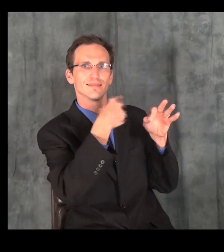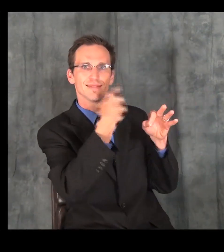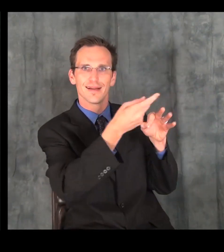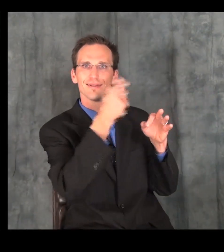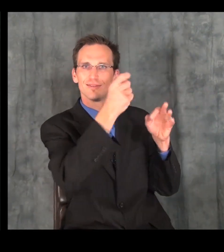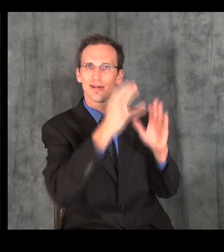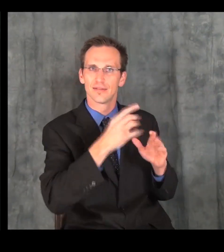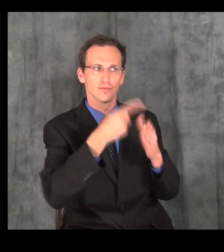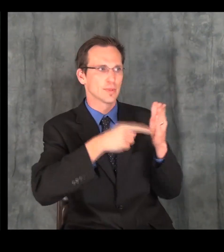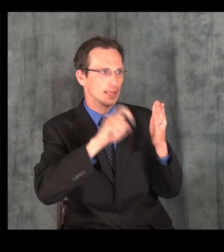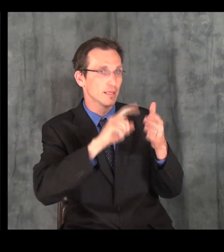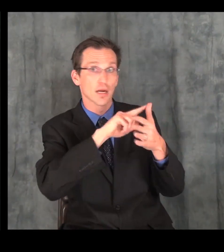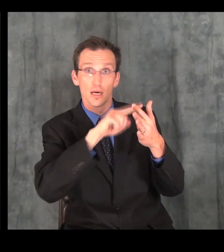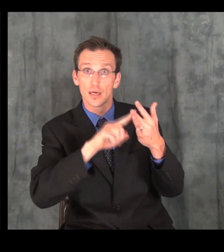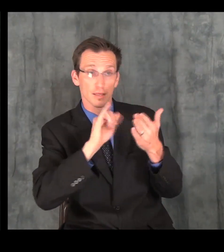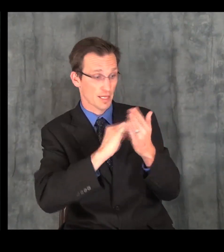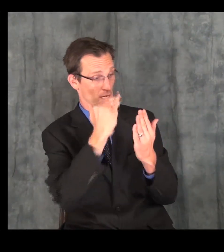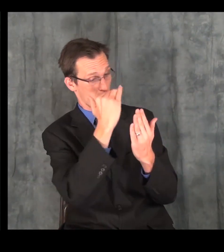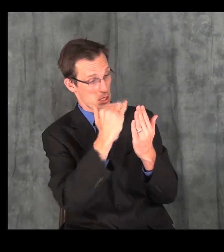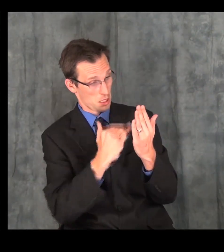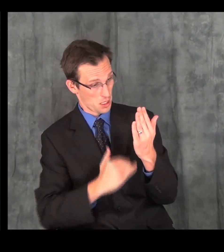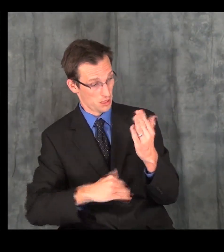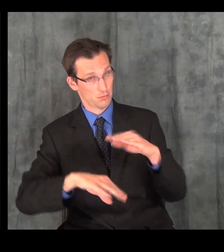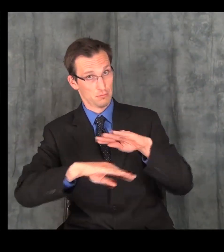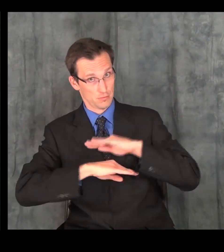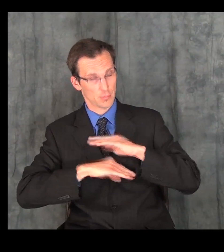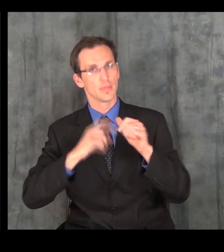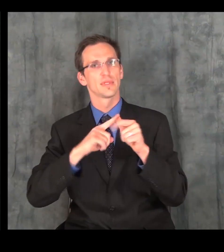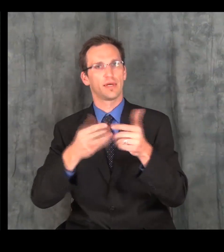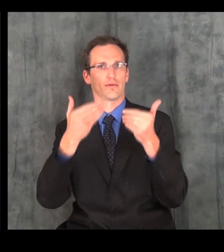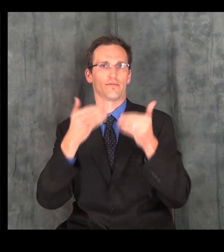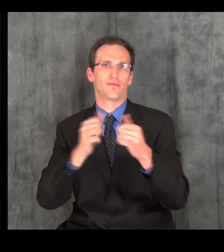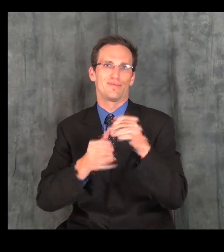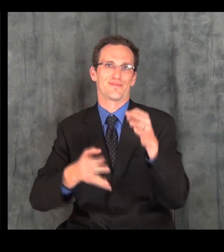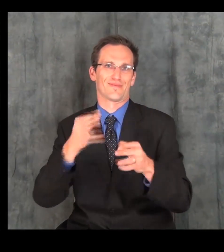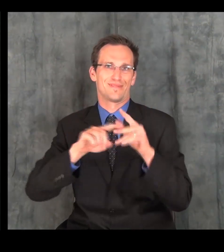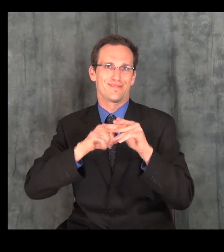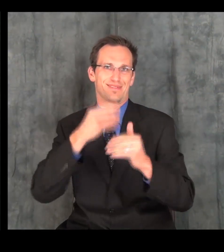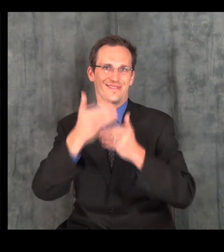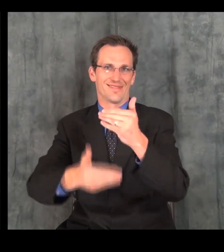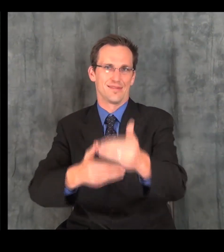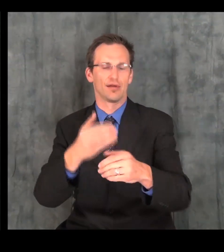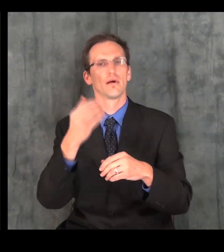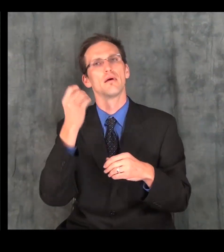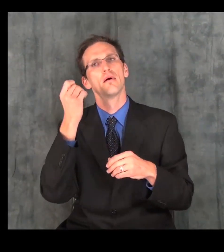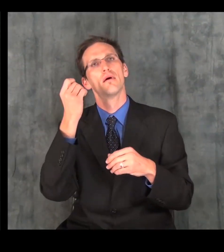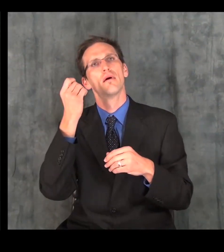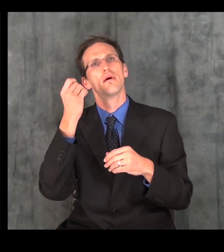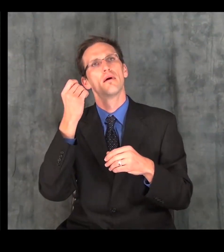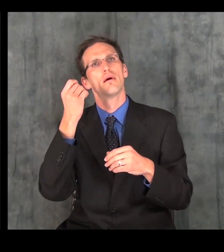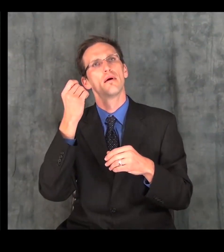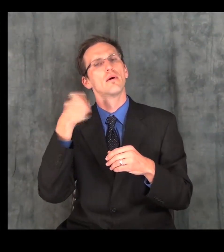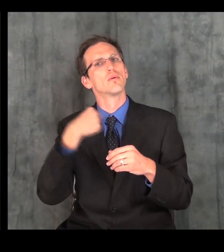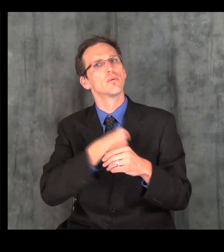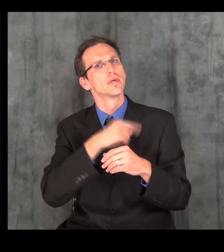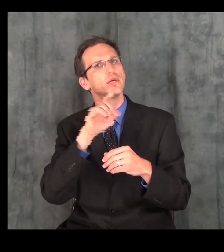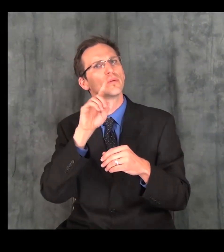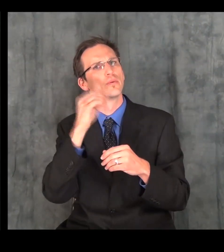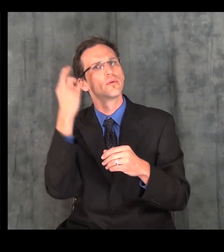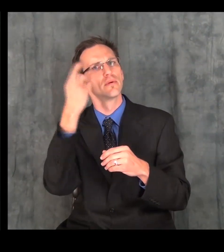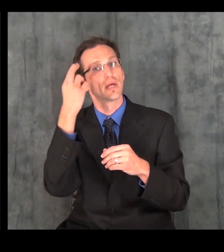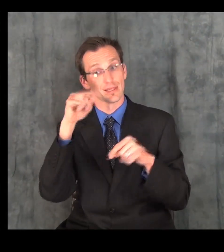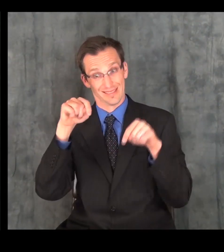can all happen before everything goes forward. So although we've recognised that in this particular